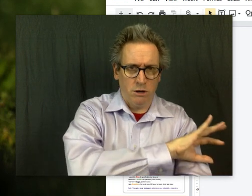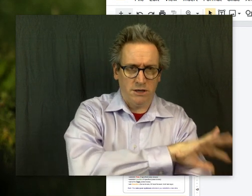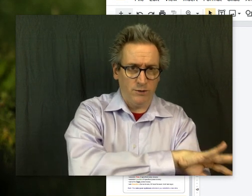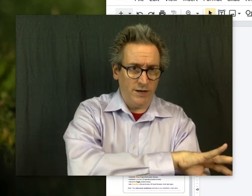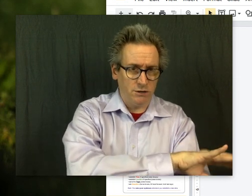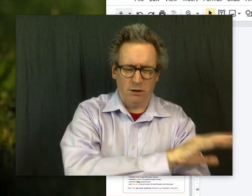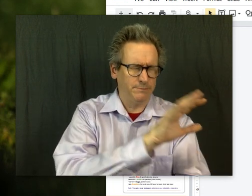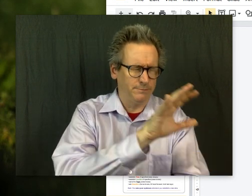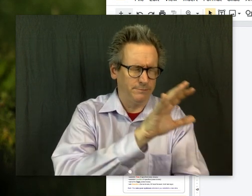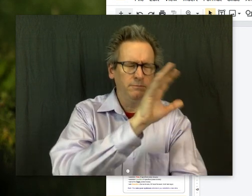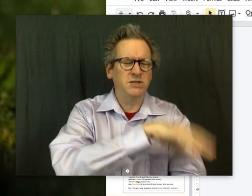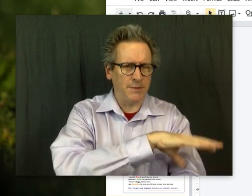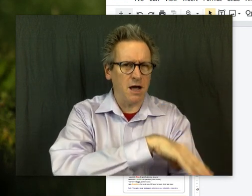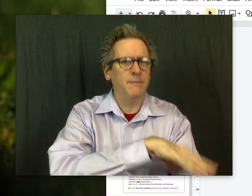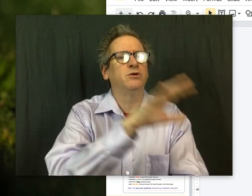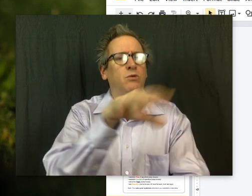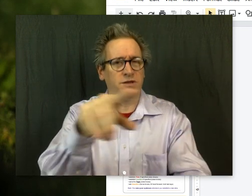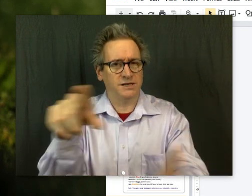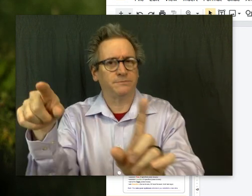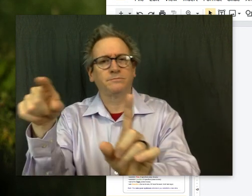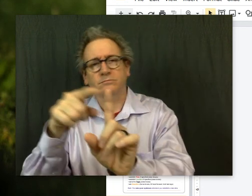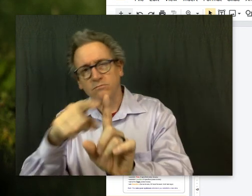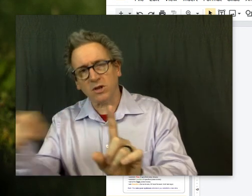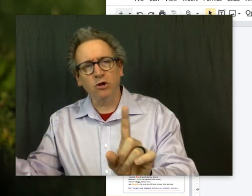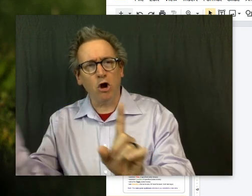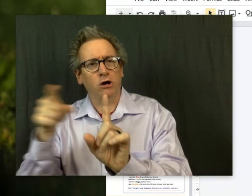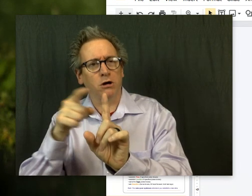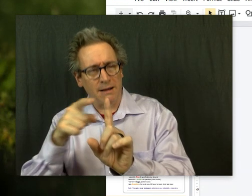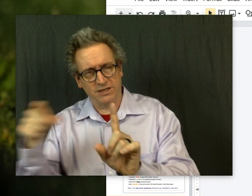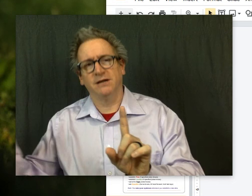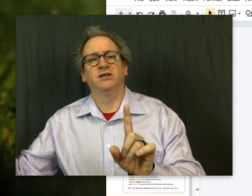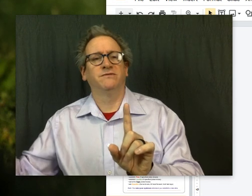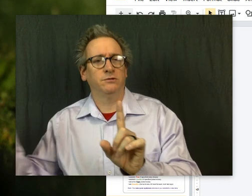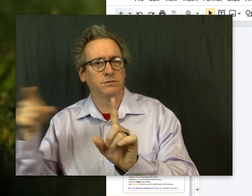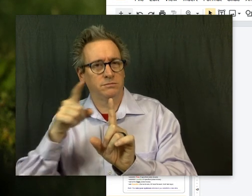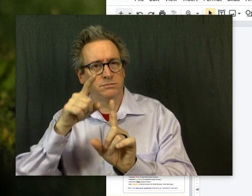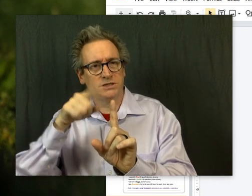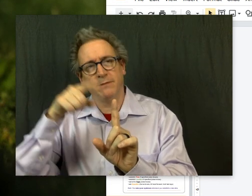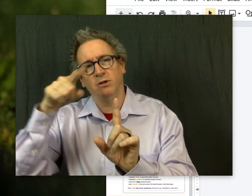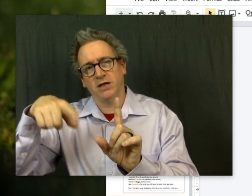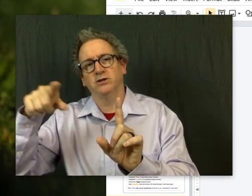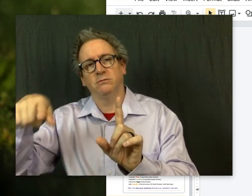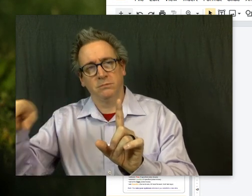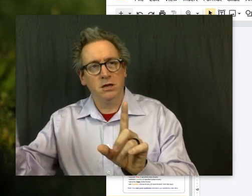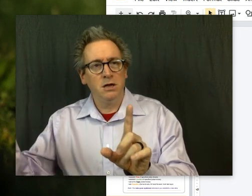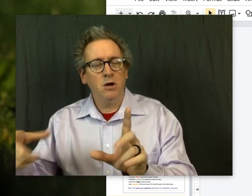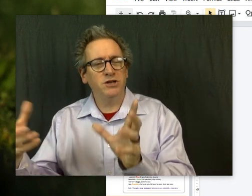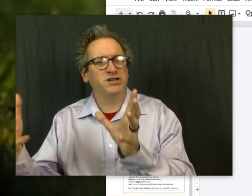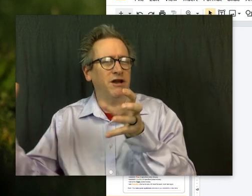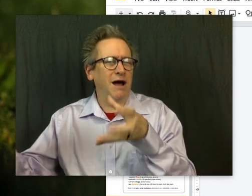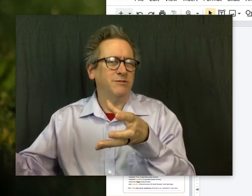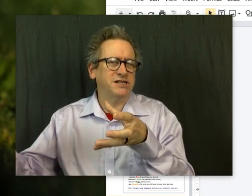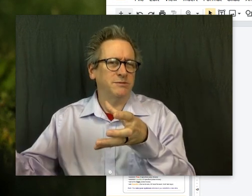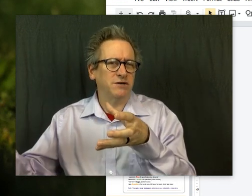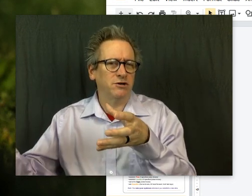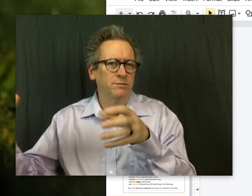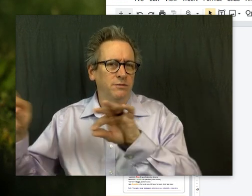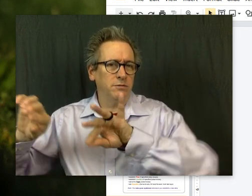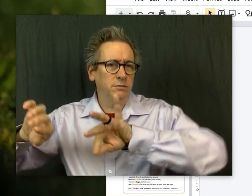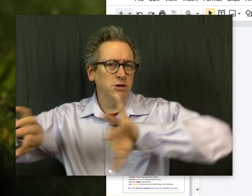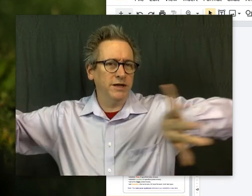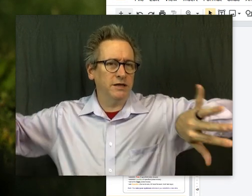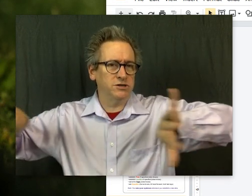or or topic, comment, or this longer object, subject, verb, time, location. We just call it object, subject,